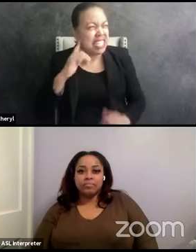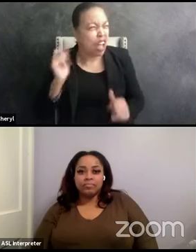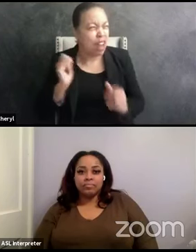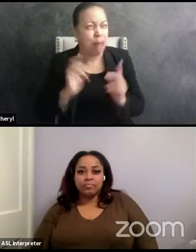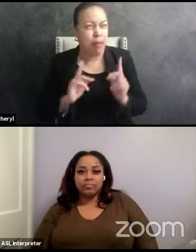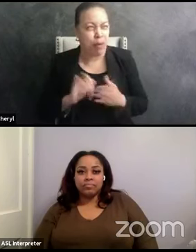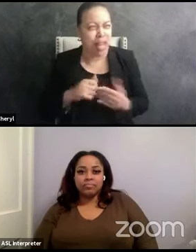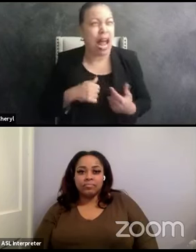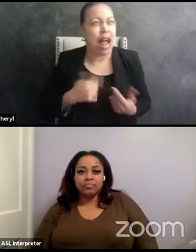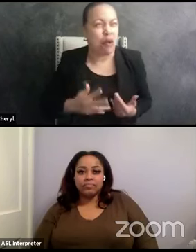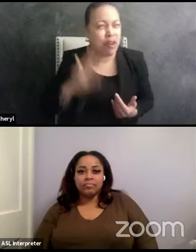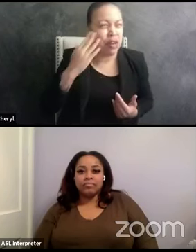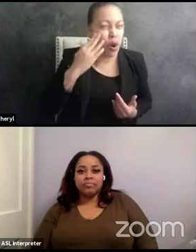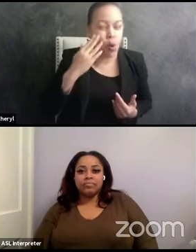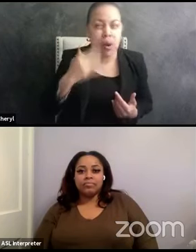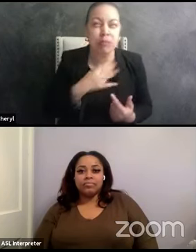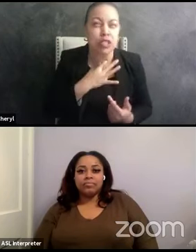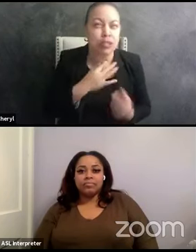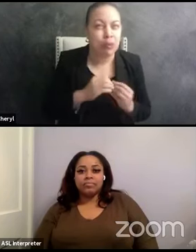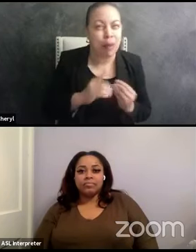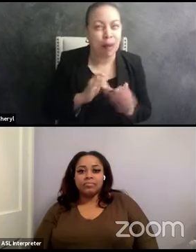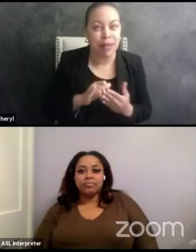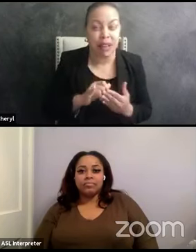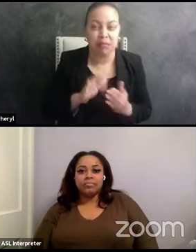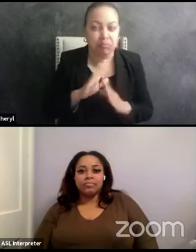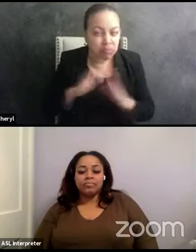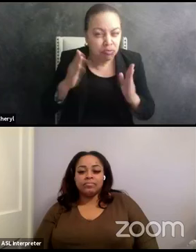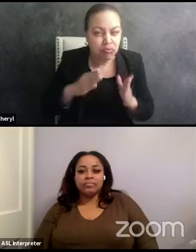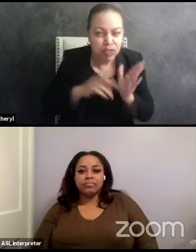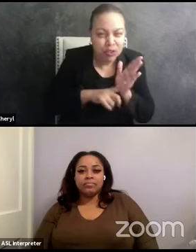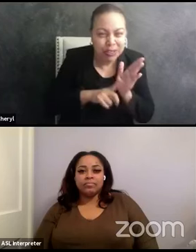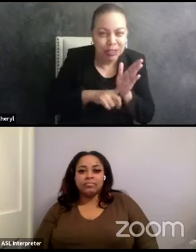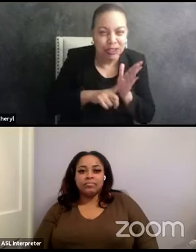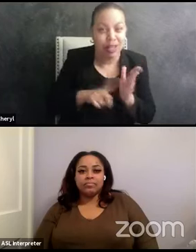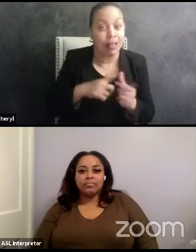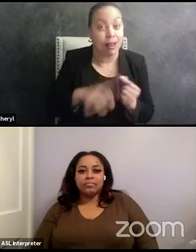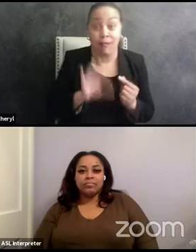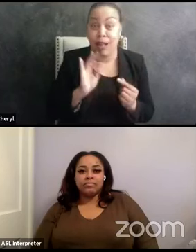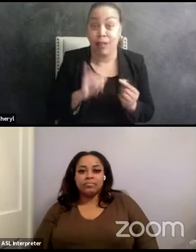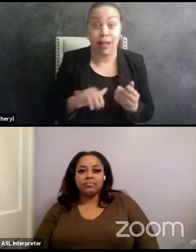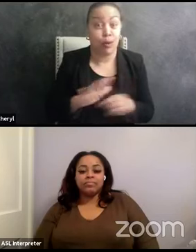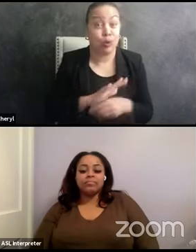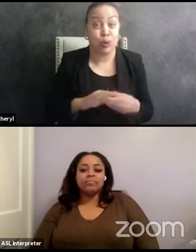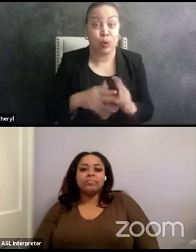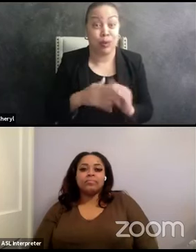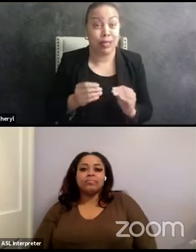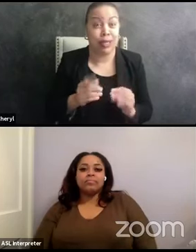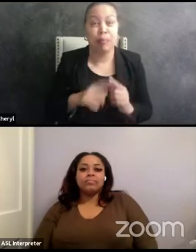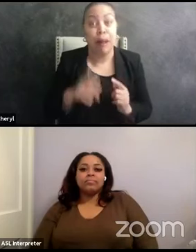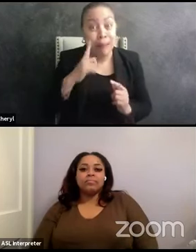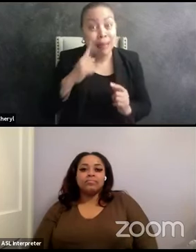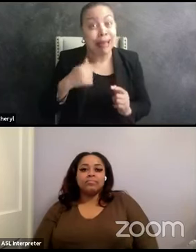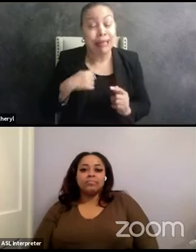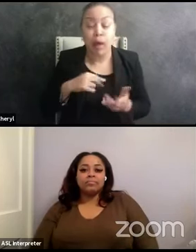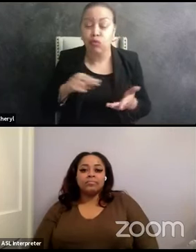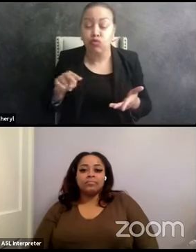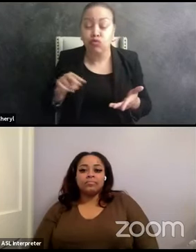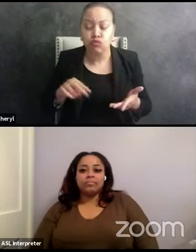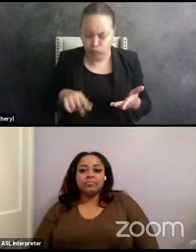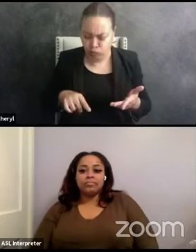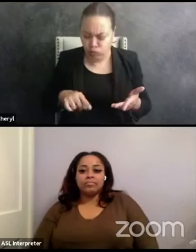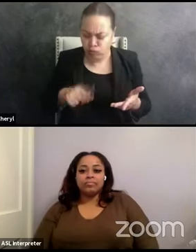them. So we just took some time and researched them, and this whole story came out. But it was literally just like I was fascinated, and I was